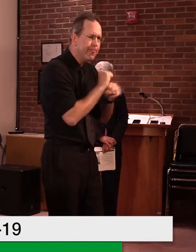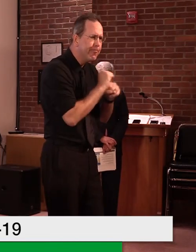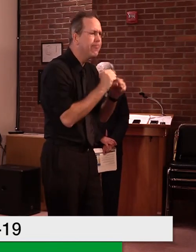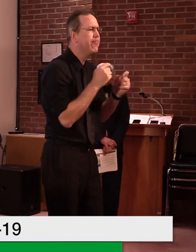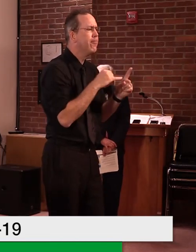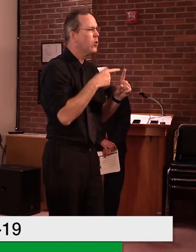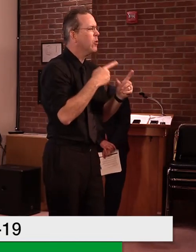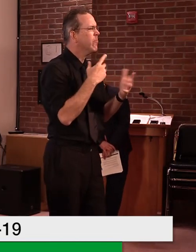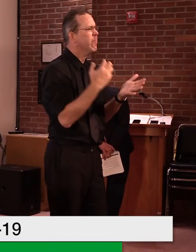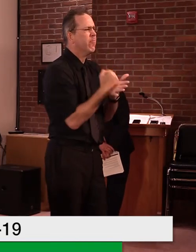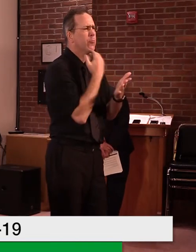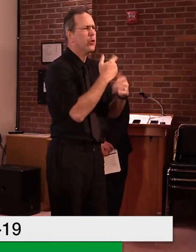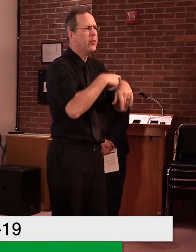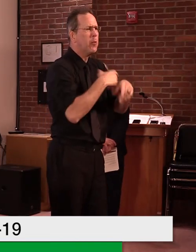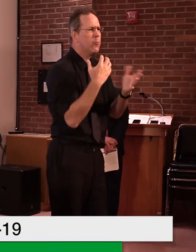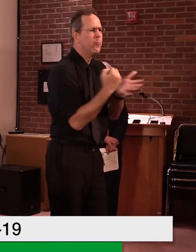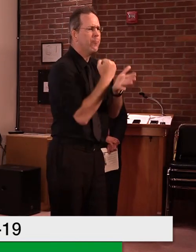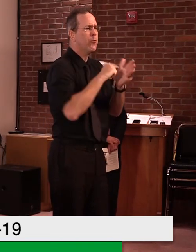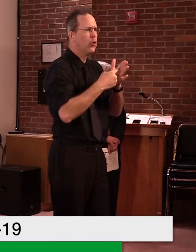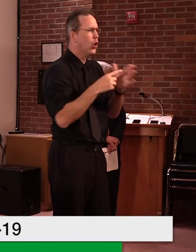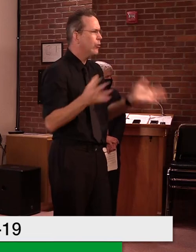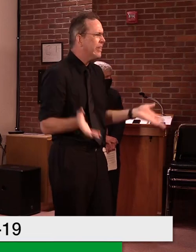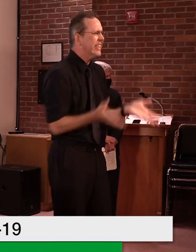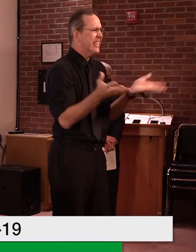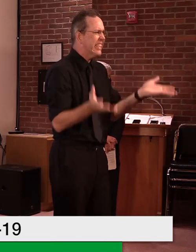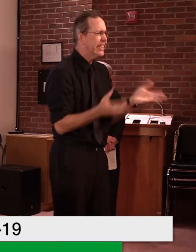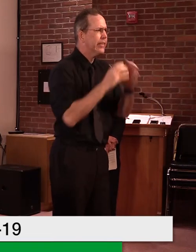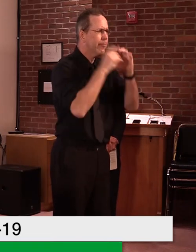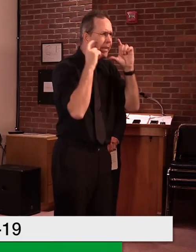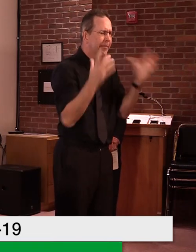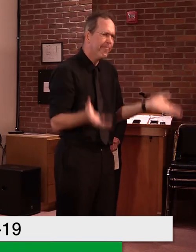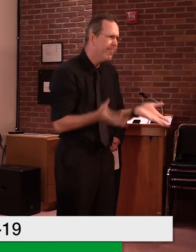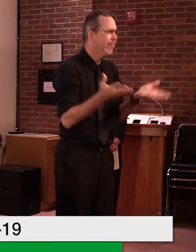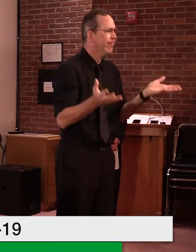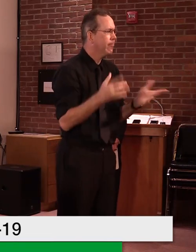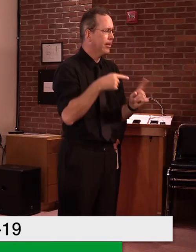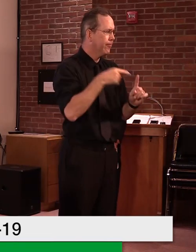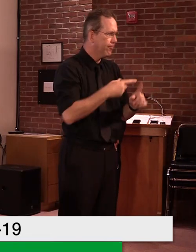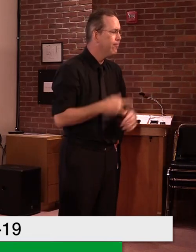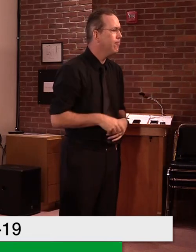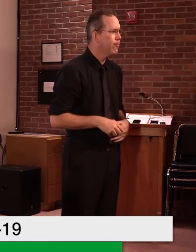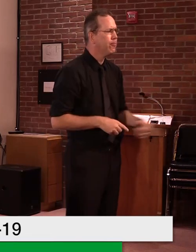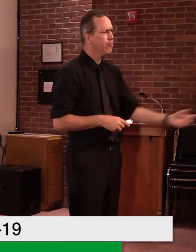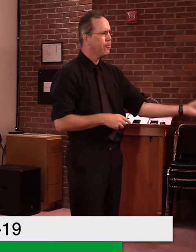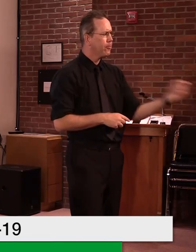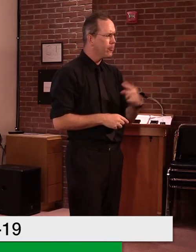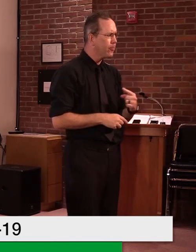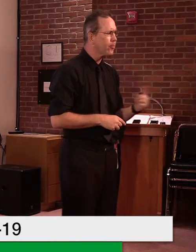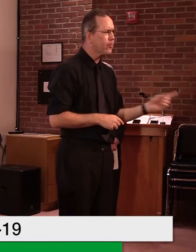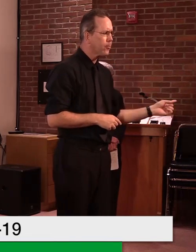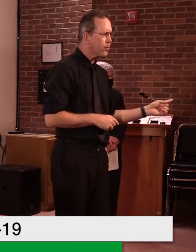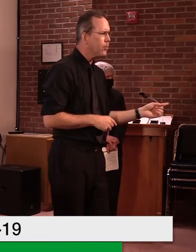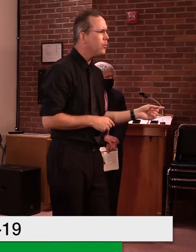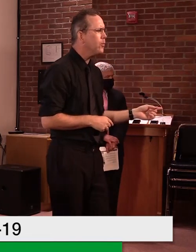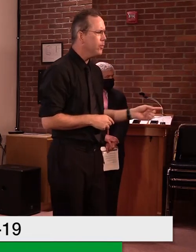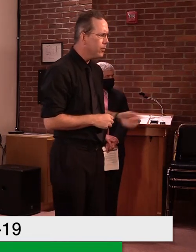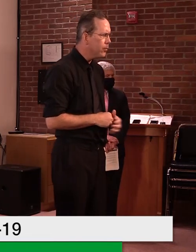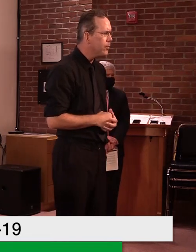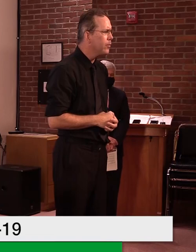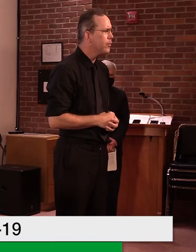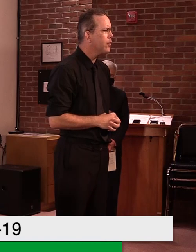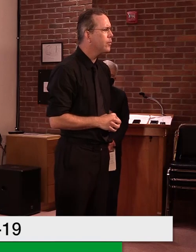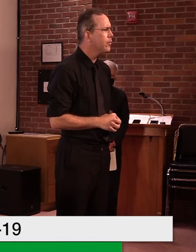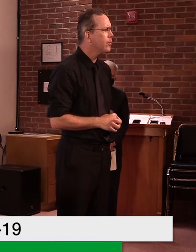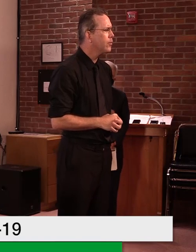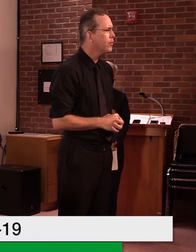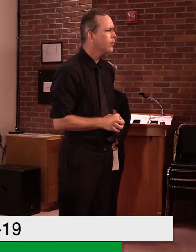time, and I think we'll be successful. And on a different note, the federal supplement, the $600 unemployment supplement, is expiring this